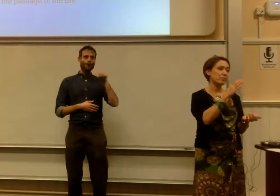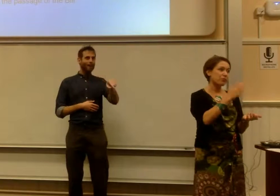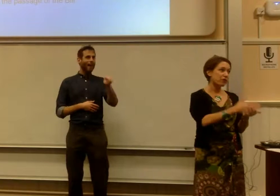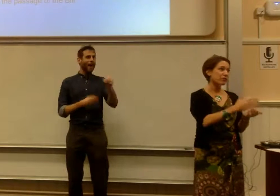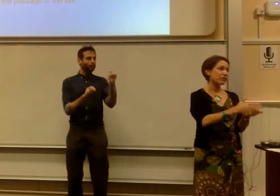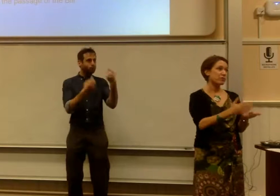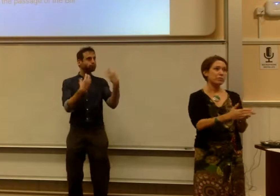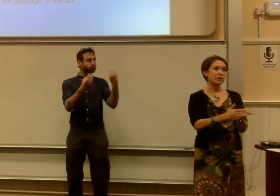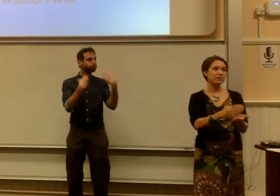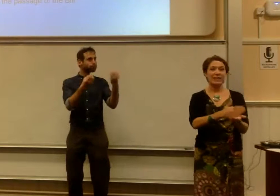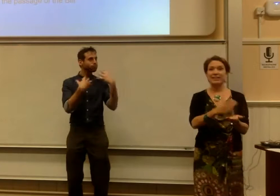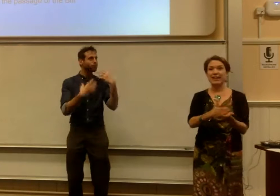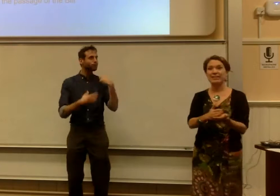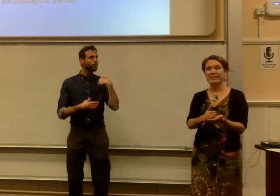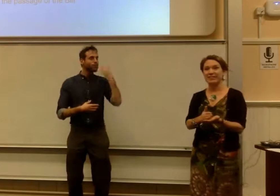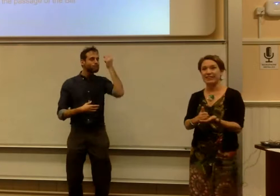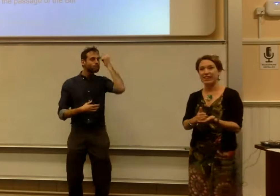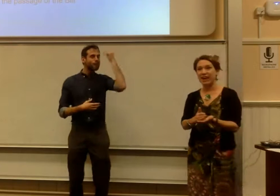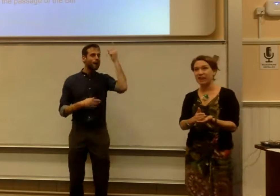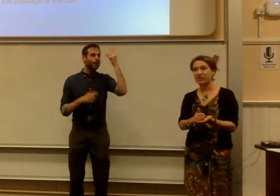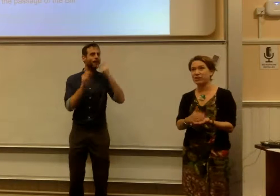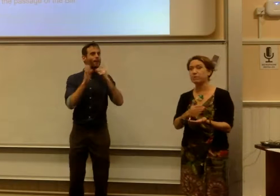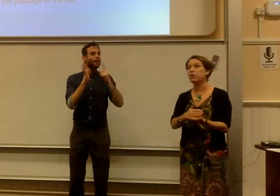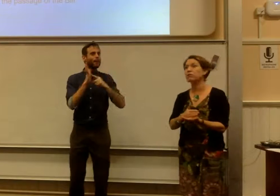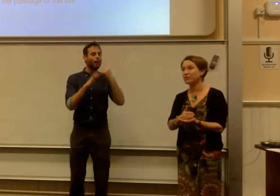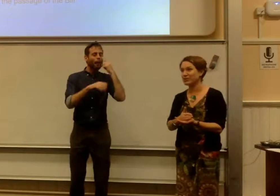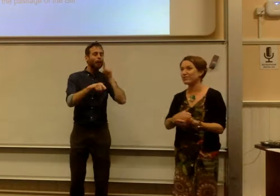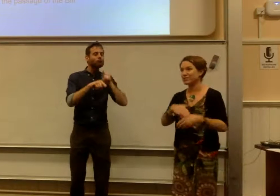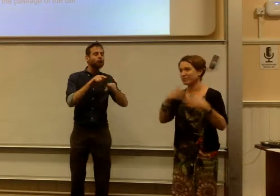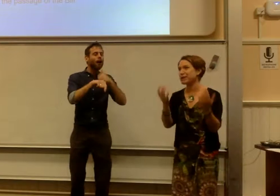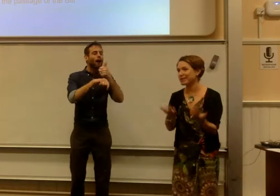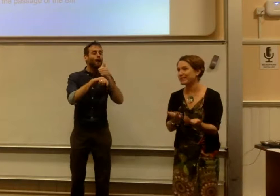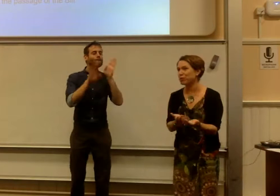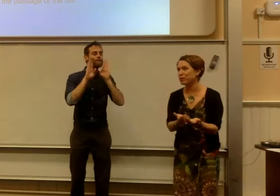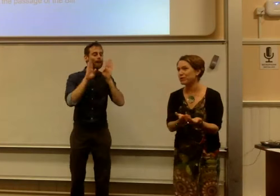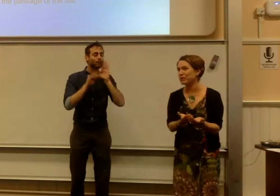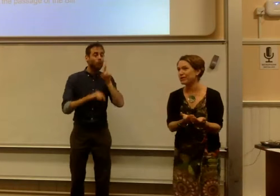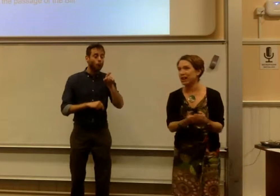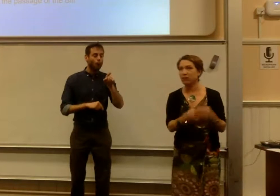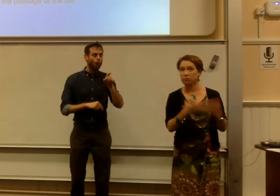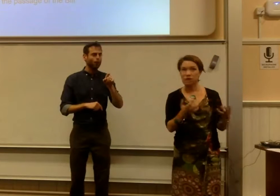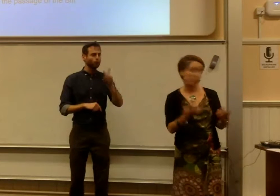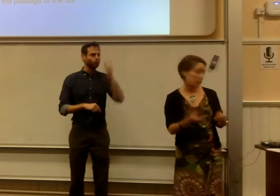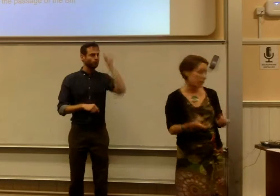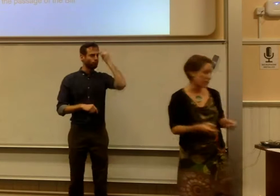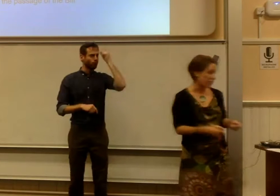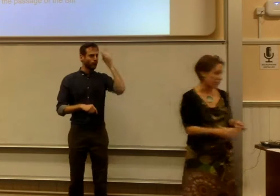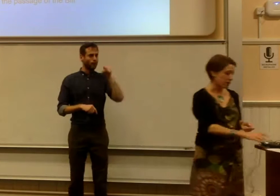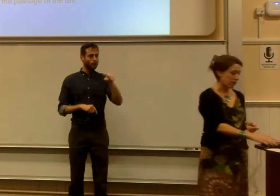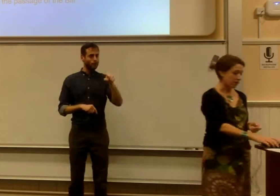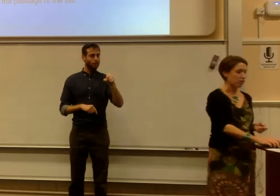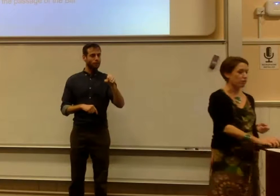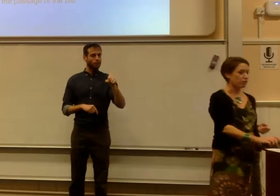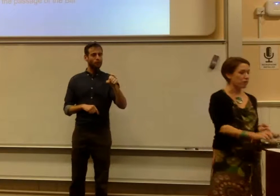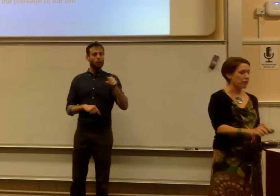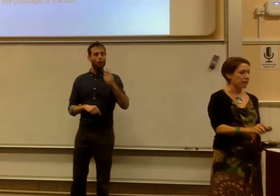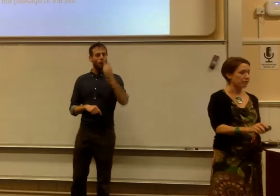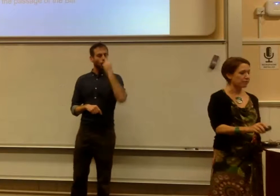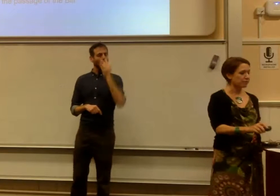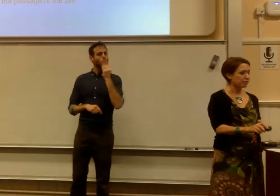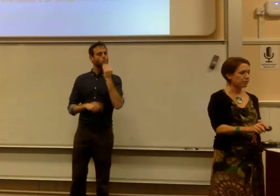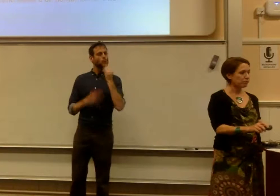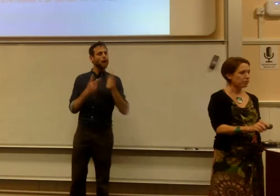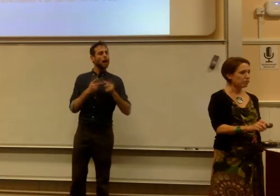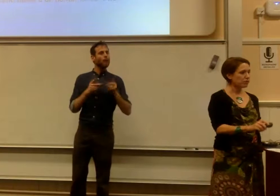that the process of the bill has had a legacy actually beyond the BSL bill, and many of us have learned a lot from